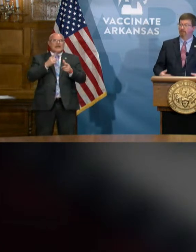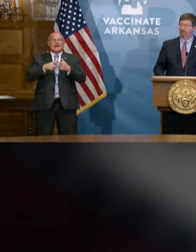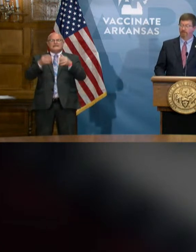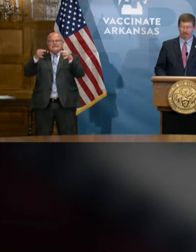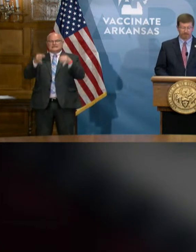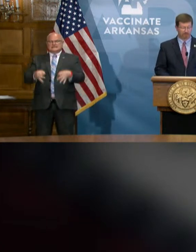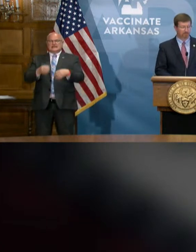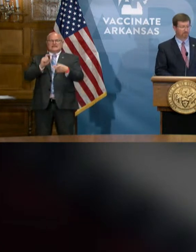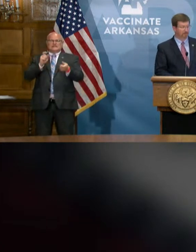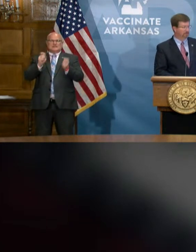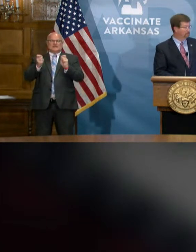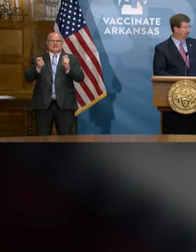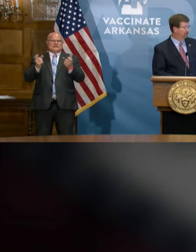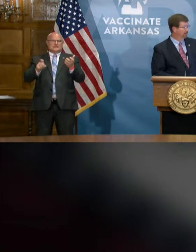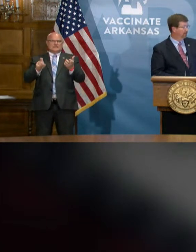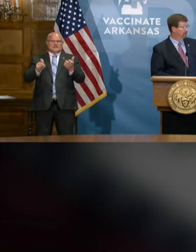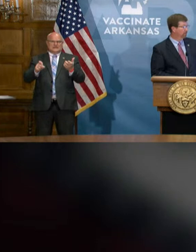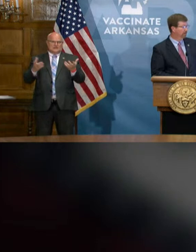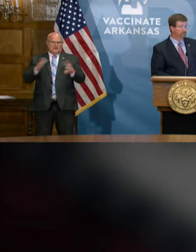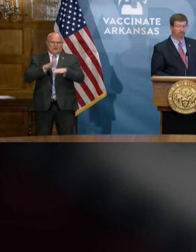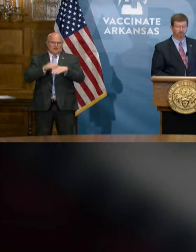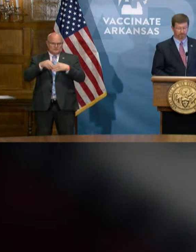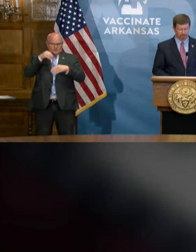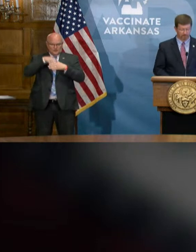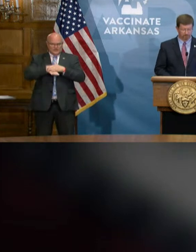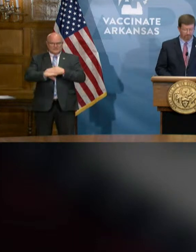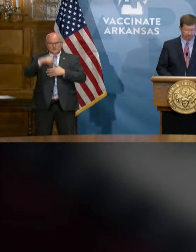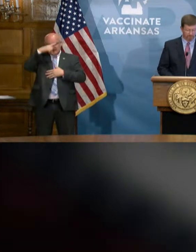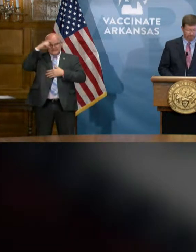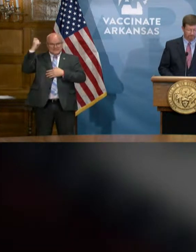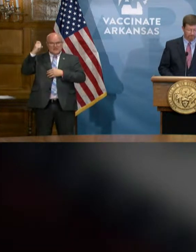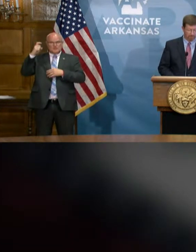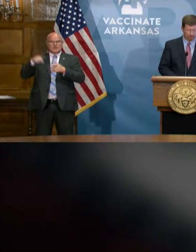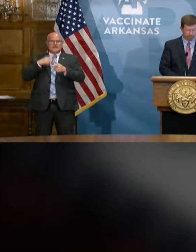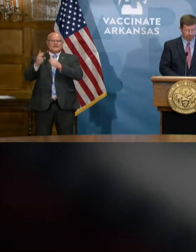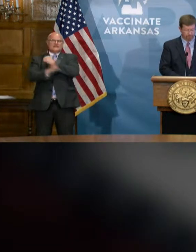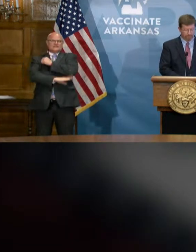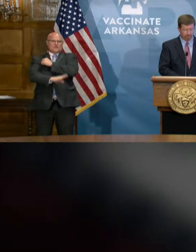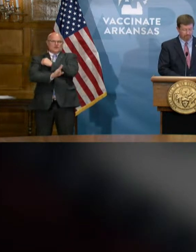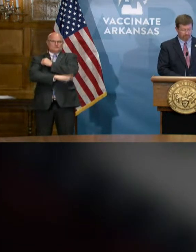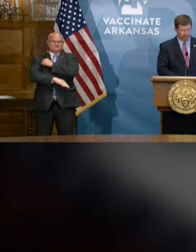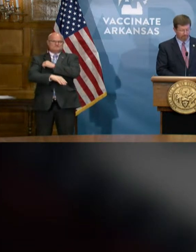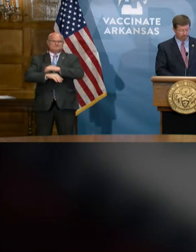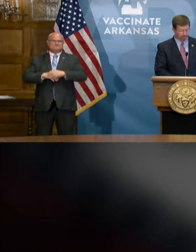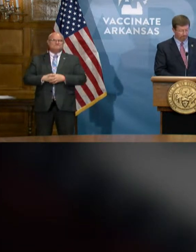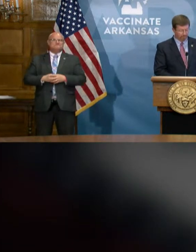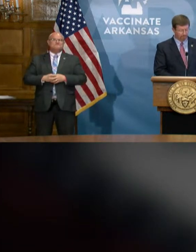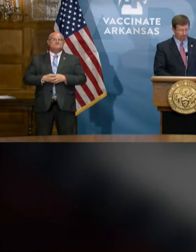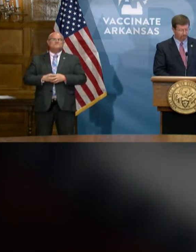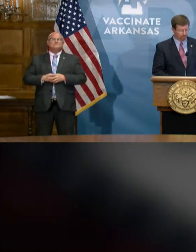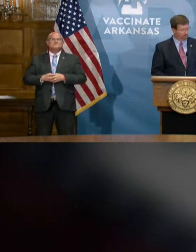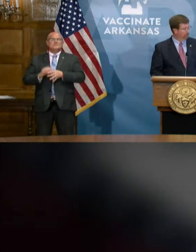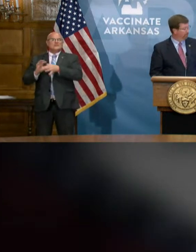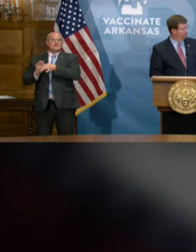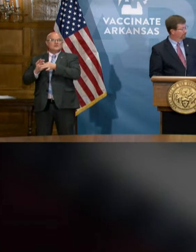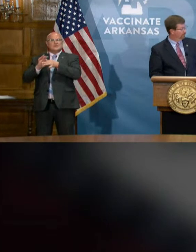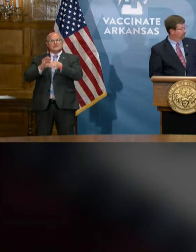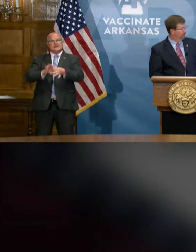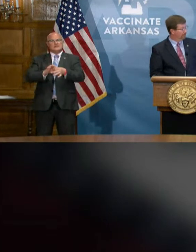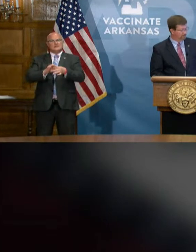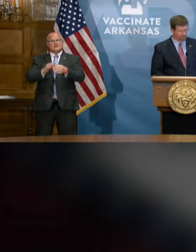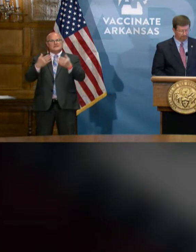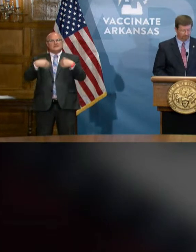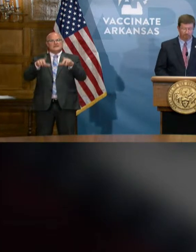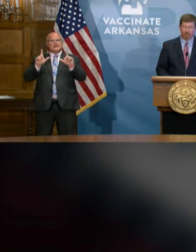make whatever modifications they may need to make going into the summer and the fall. Now, as it relates to the